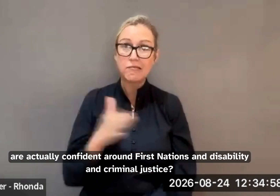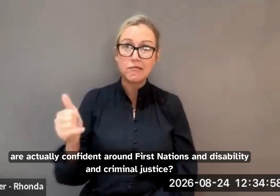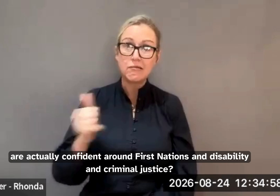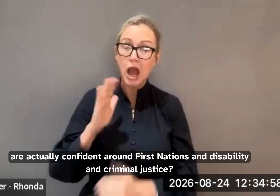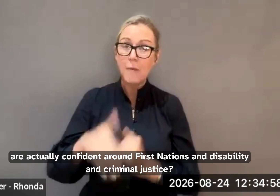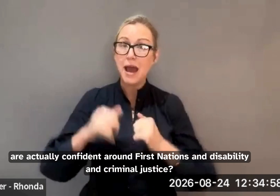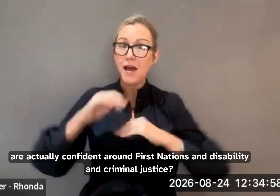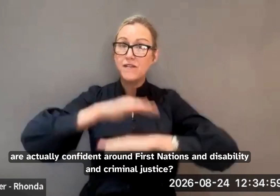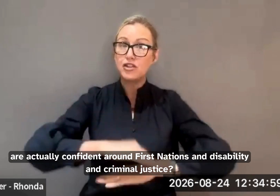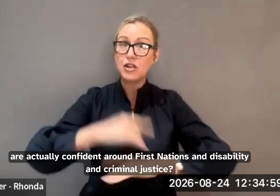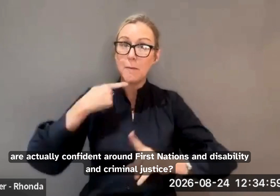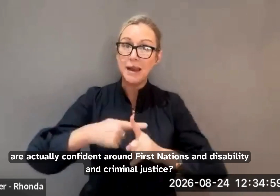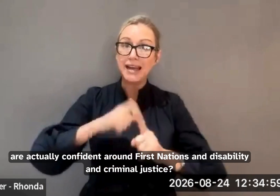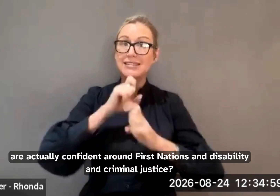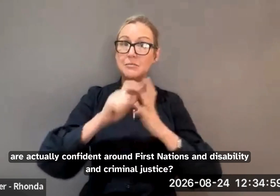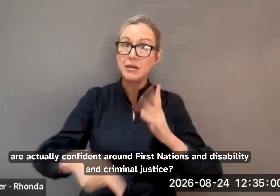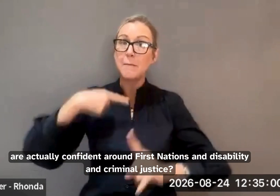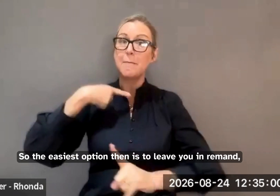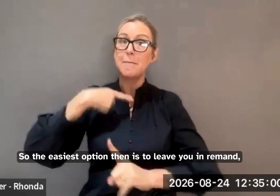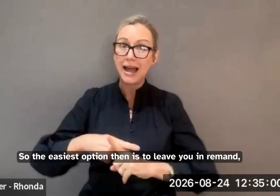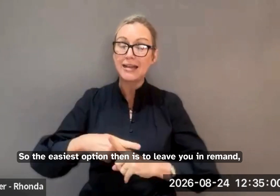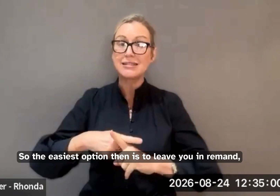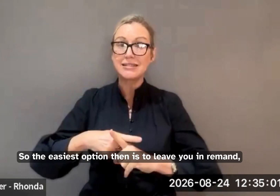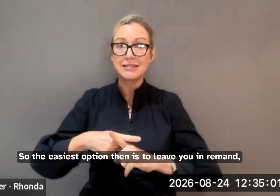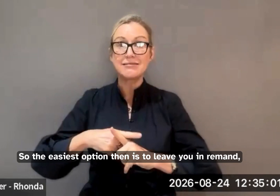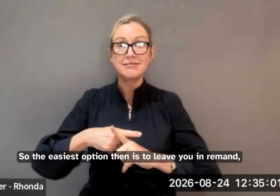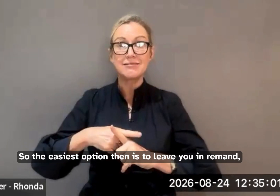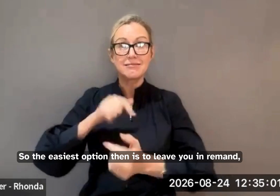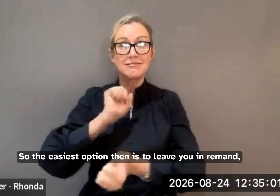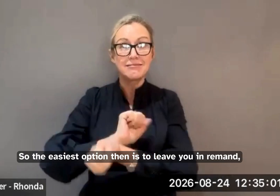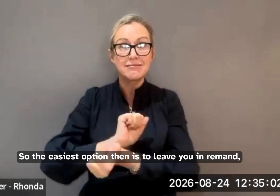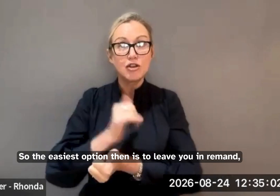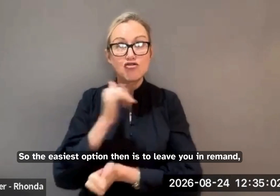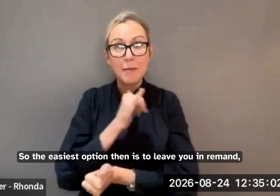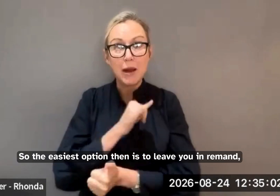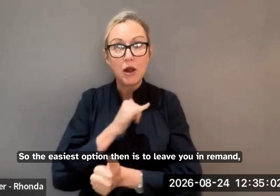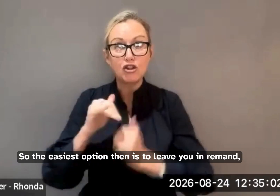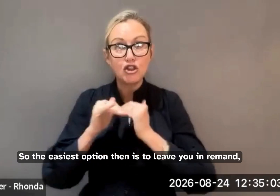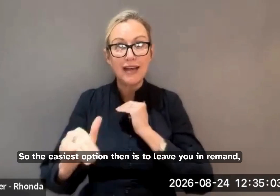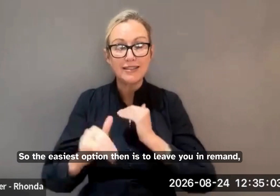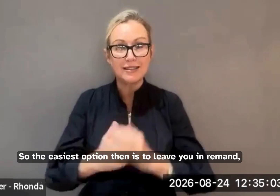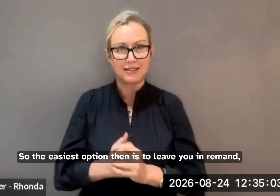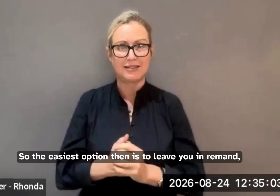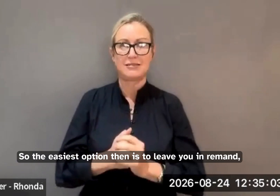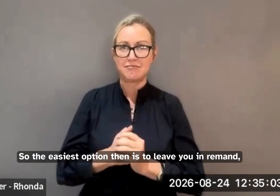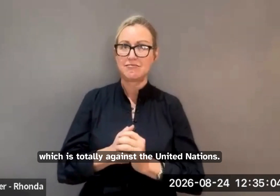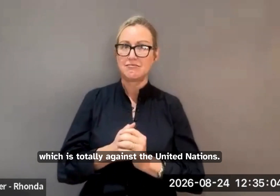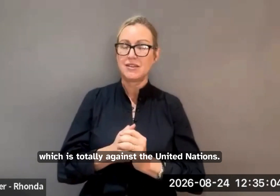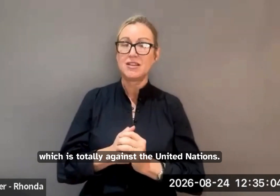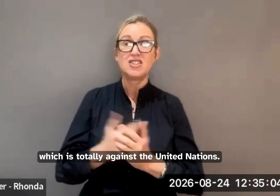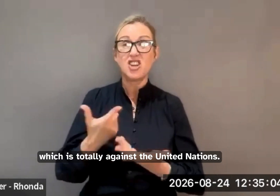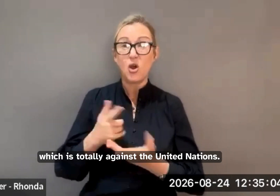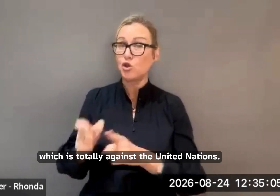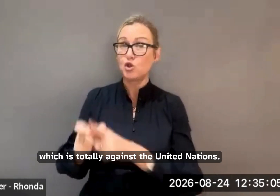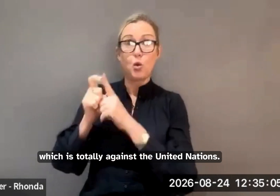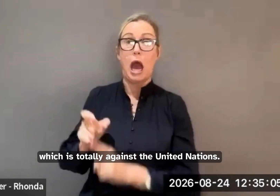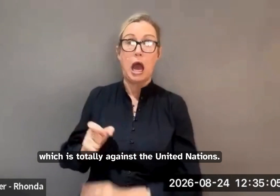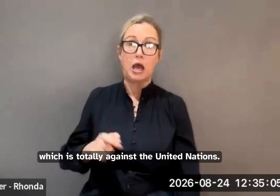Nations and disability and criminal justice? So the easiest option then is to leave you in remand,